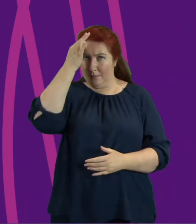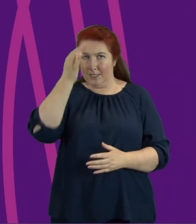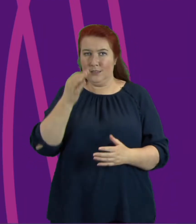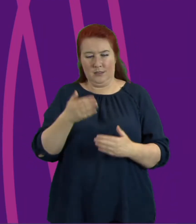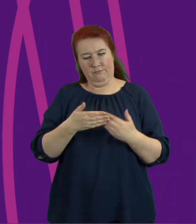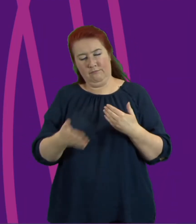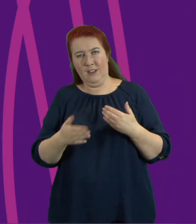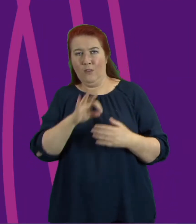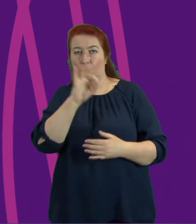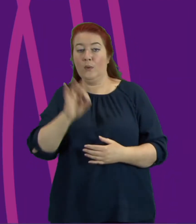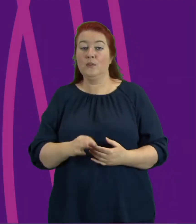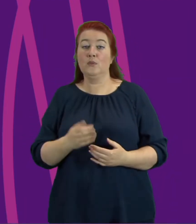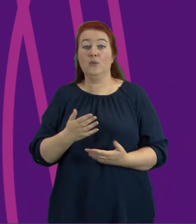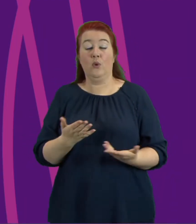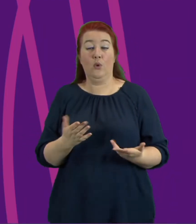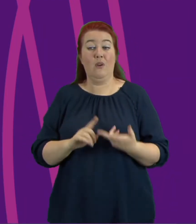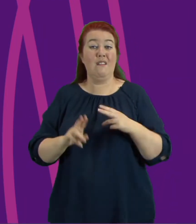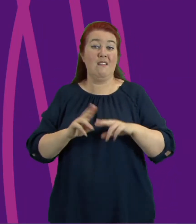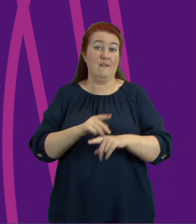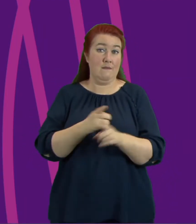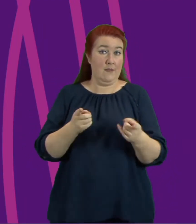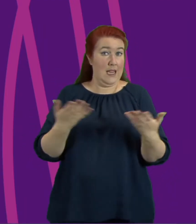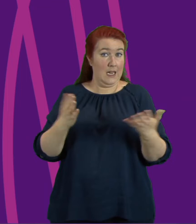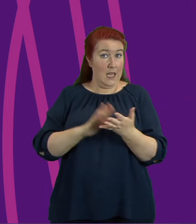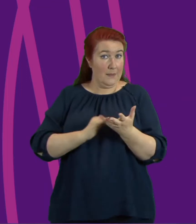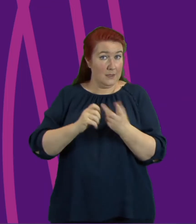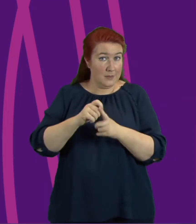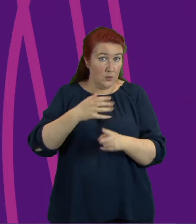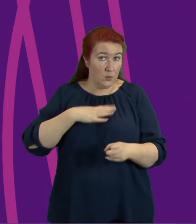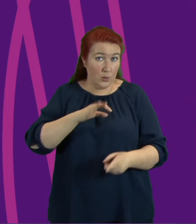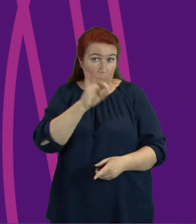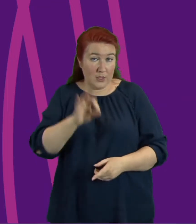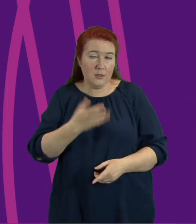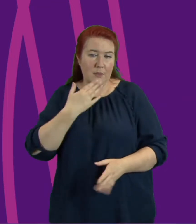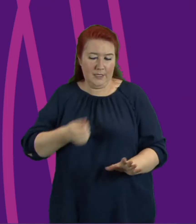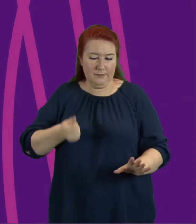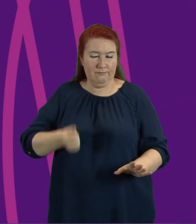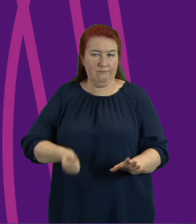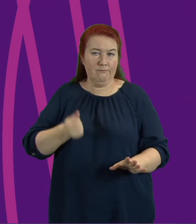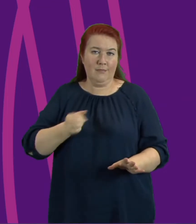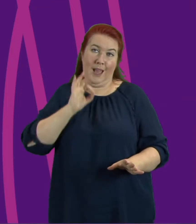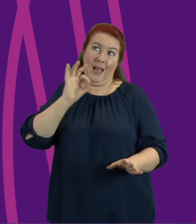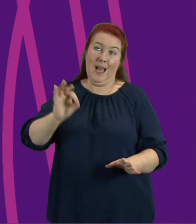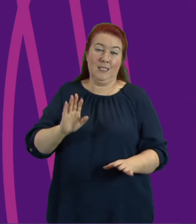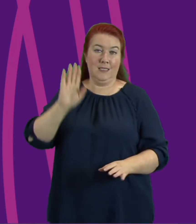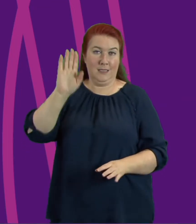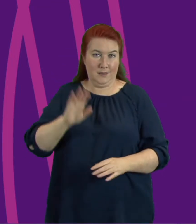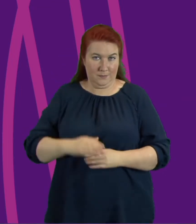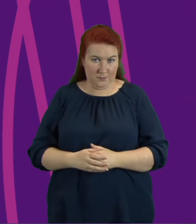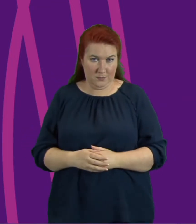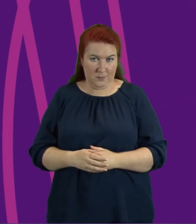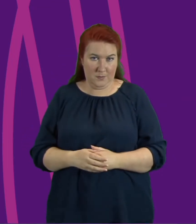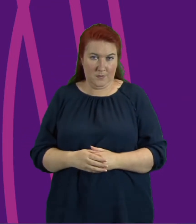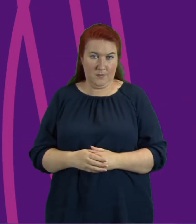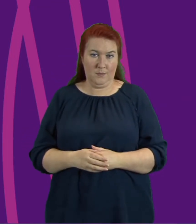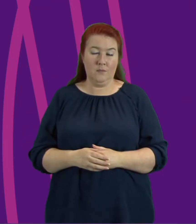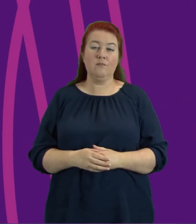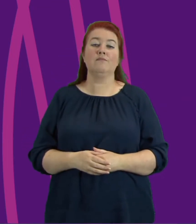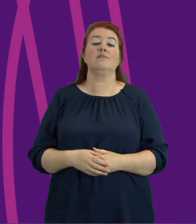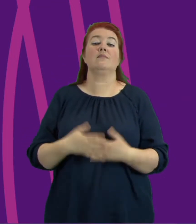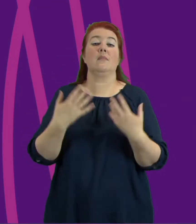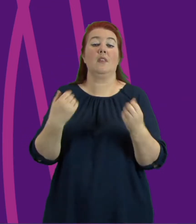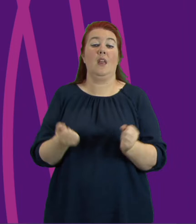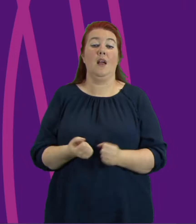so it would be helpful for those members who wish to ask a question to press the request to speak buttons. I'm pleased that we have 2